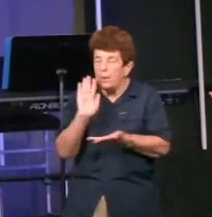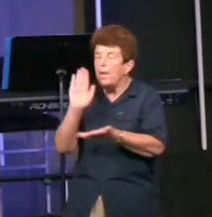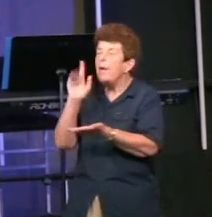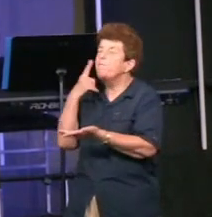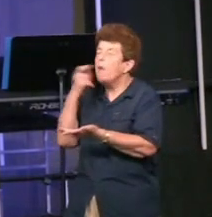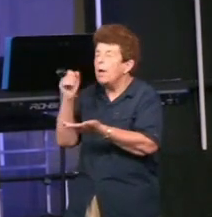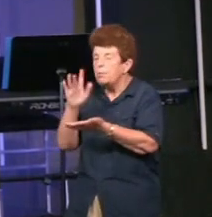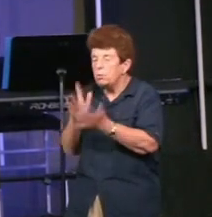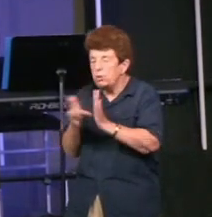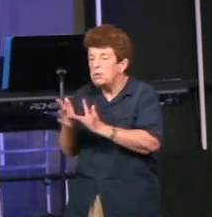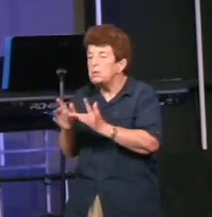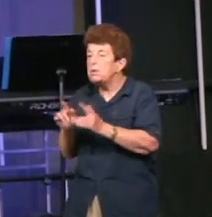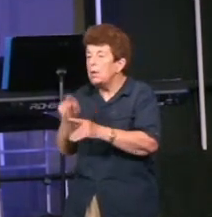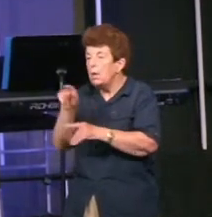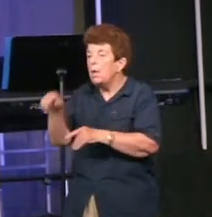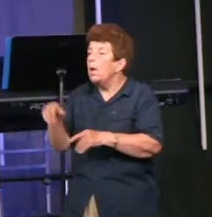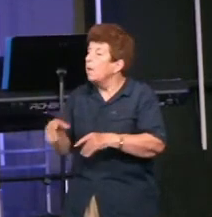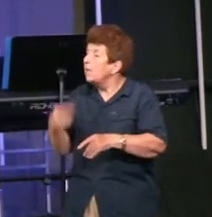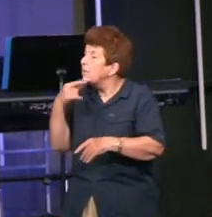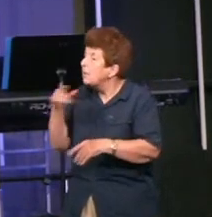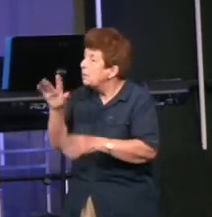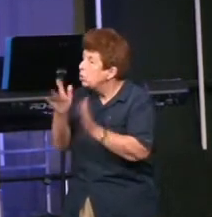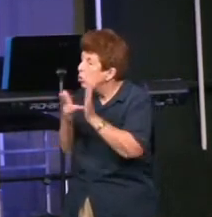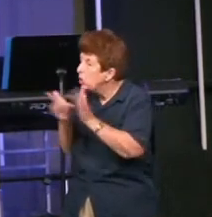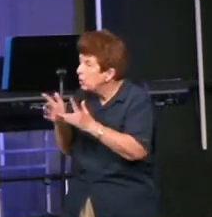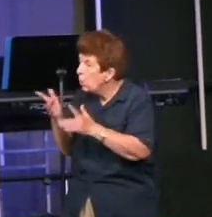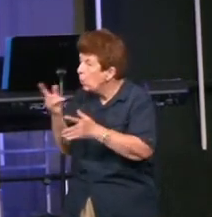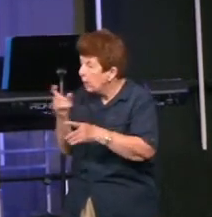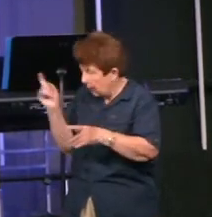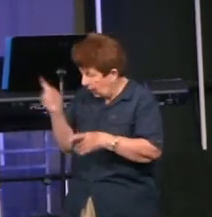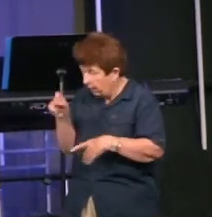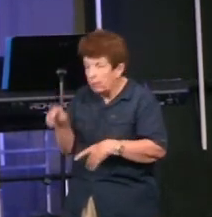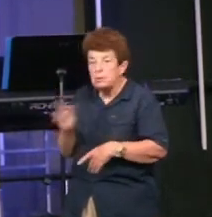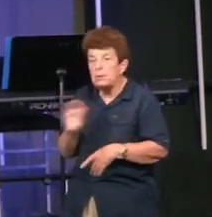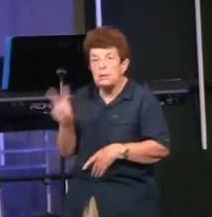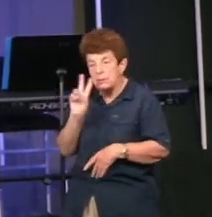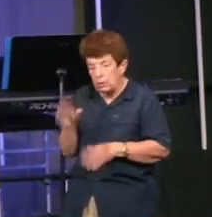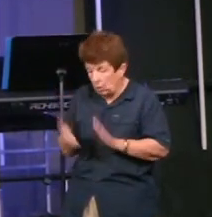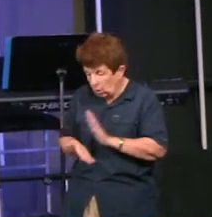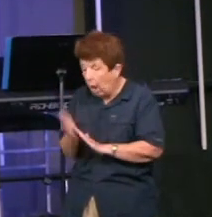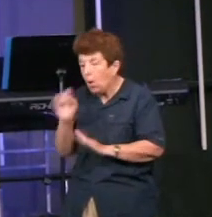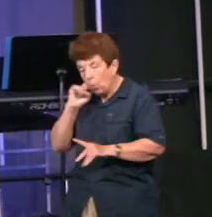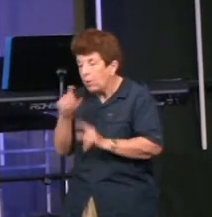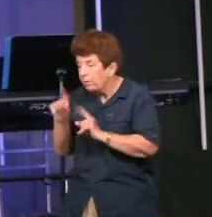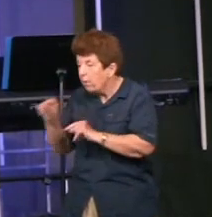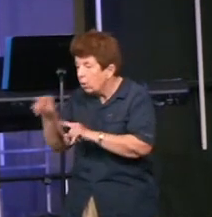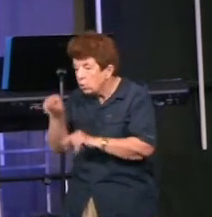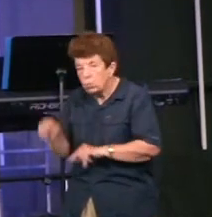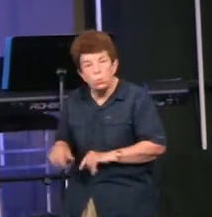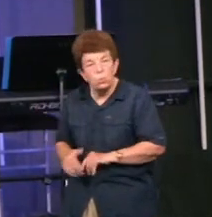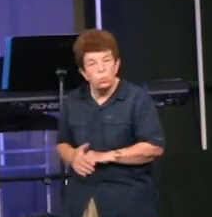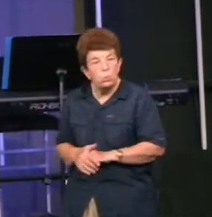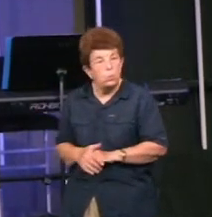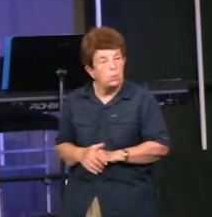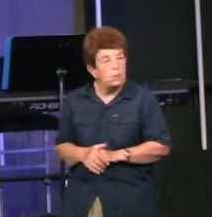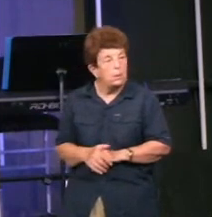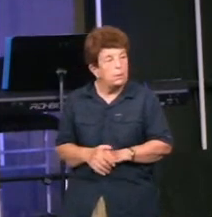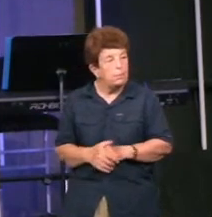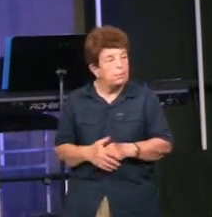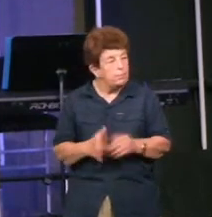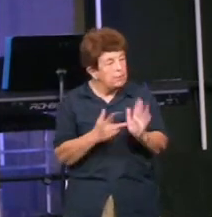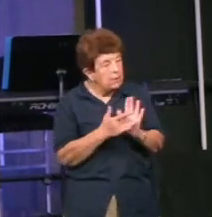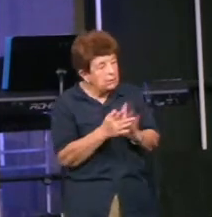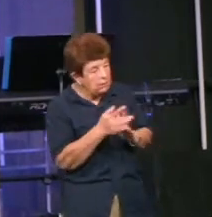they see him on this other side of the sea. They go, Jesus, when did you come over here? We didn't see you leave. We would have followed you.